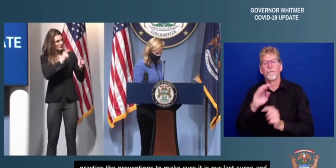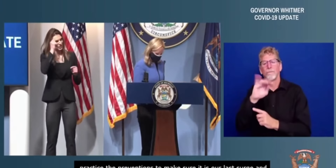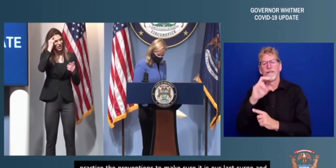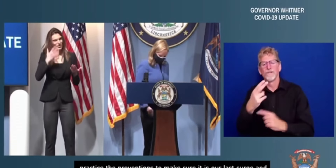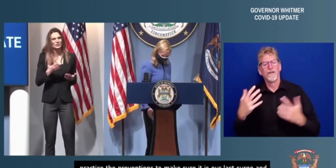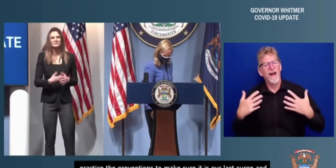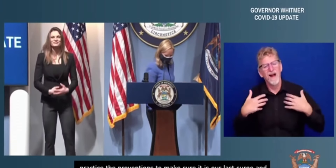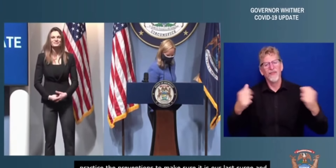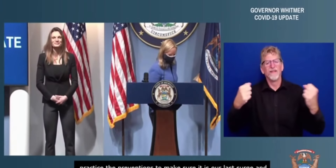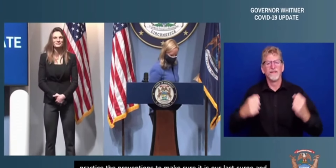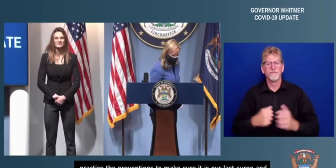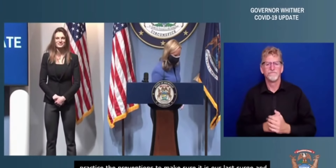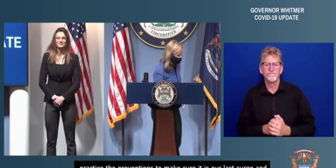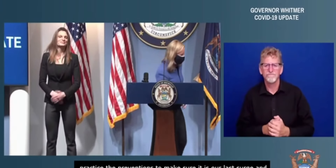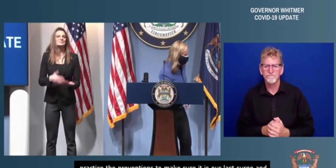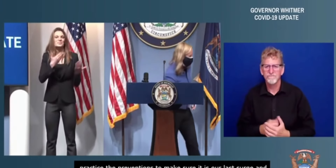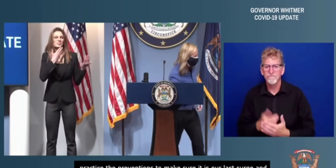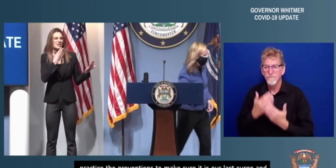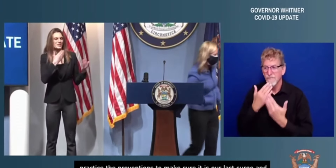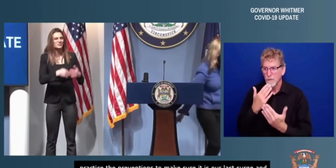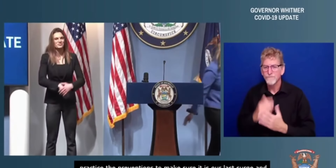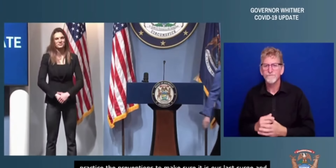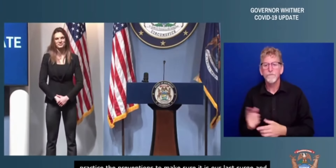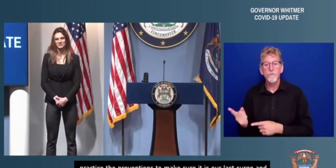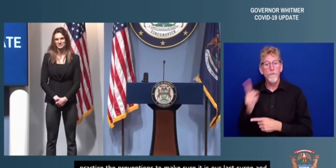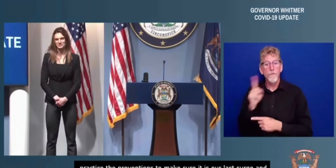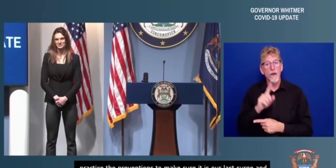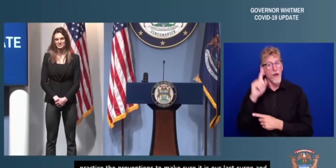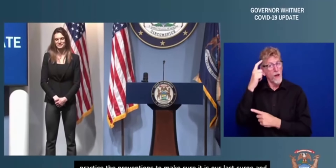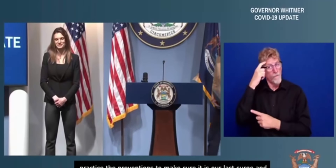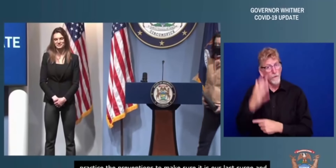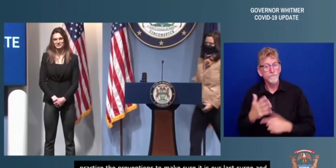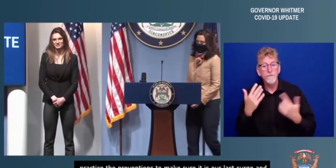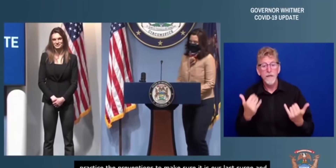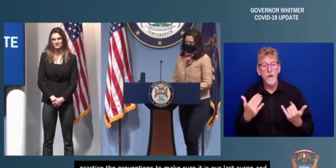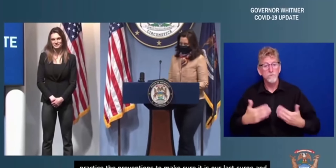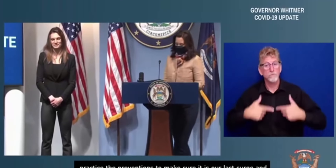Governor Whitmer. Thank you, Sita. That was